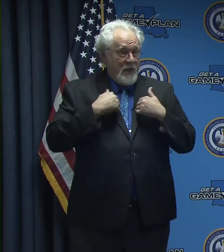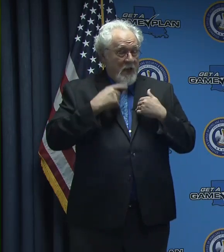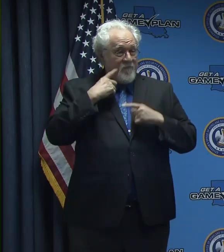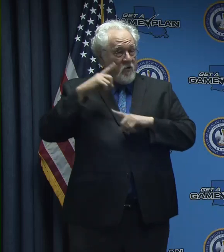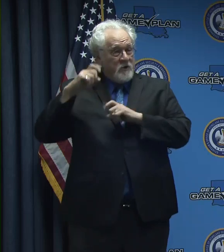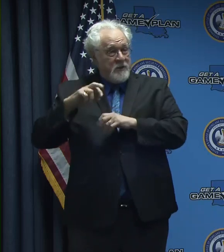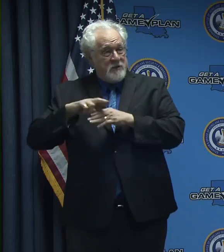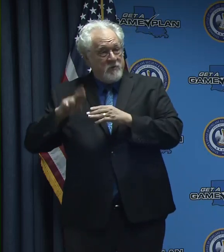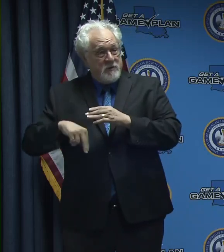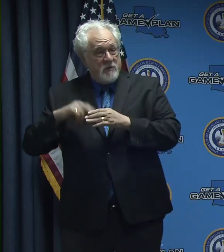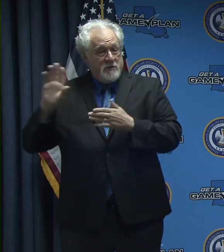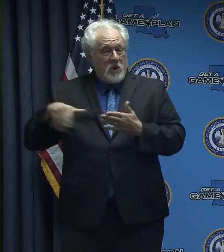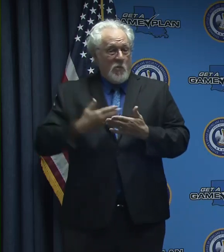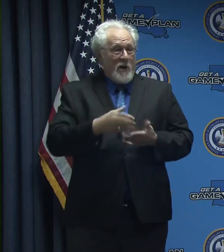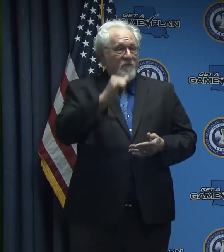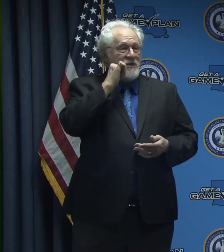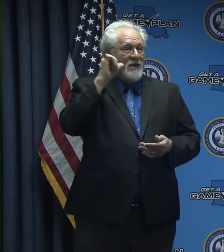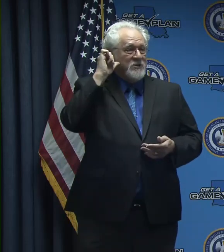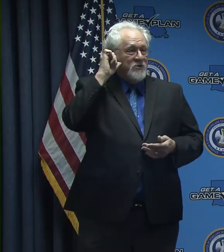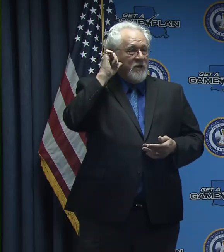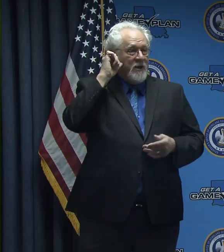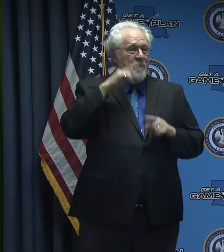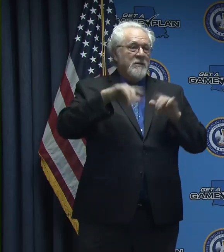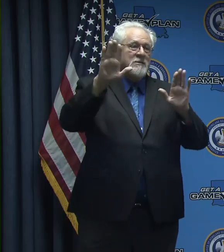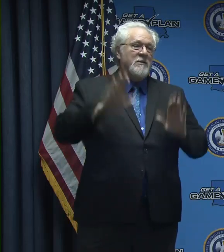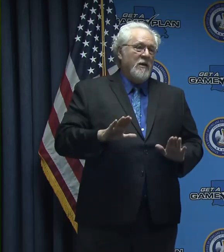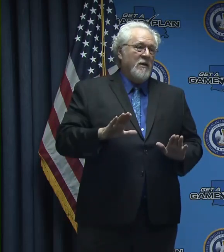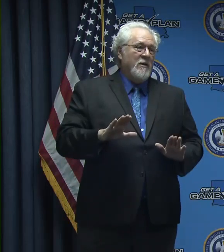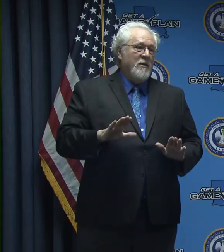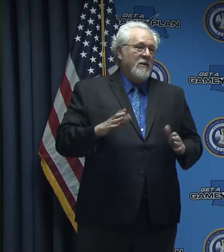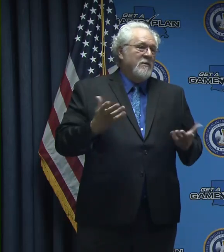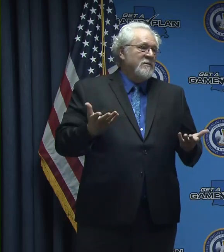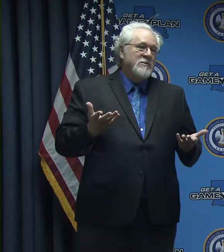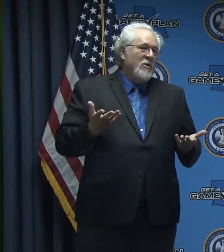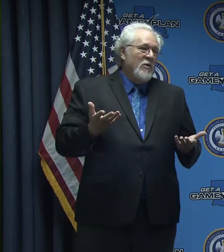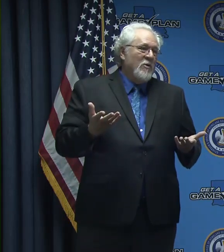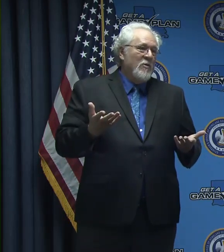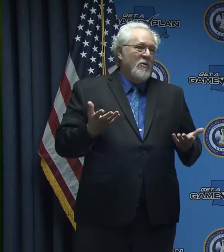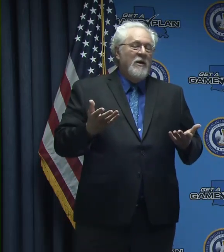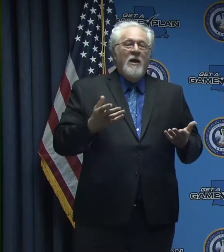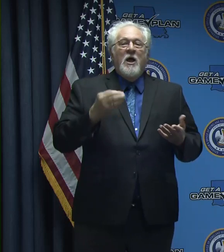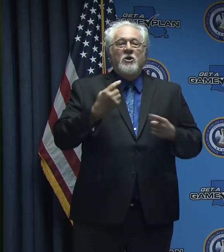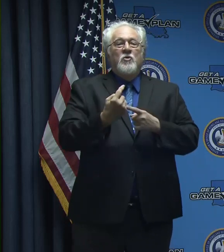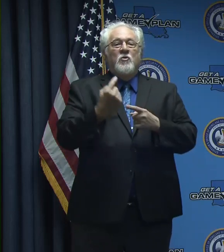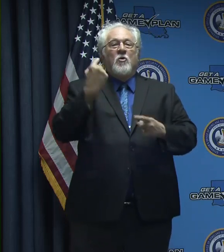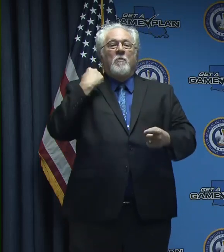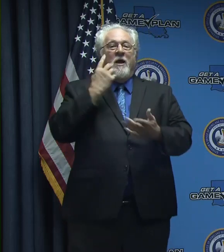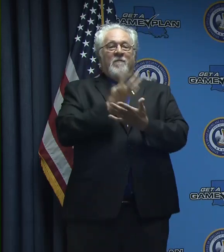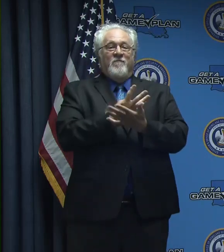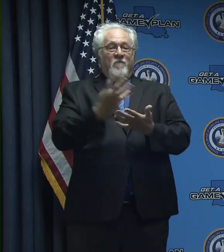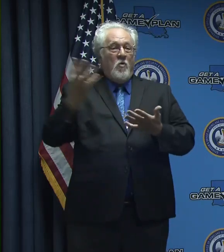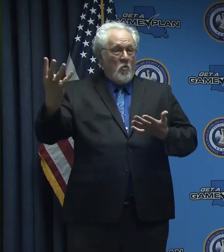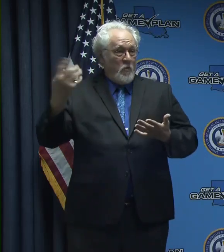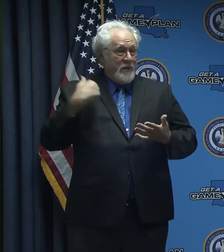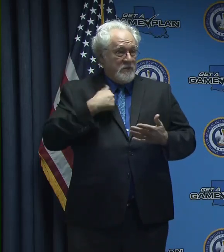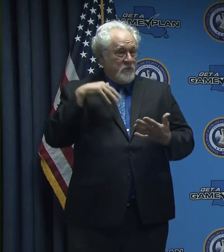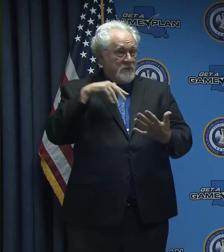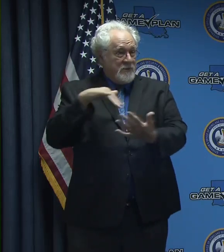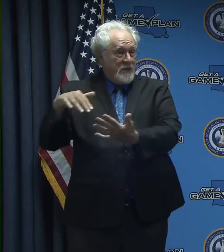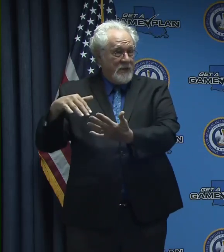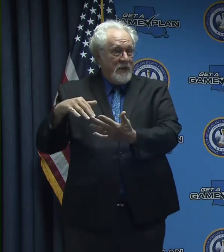forth came in yesterday, but it was a Sunday. And so those if you go back all 4 weeks that we've been doing this,